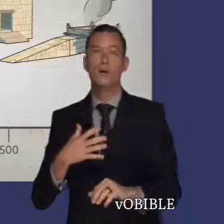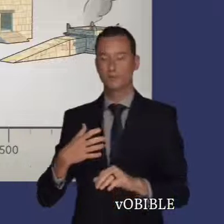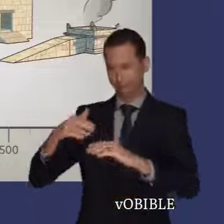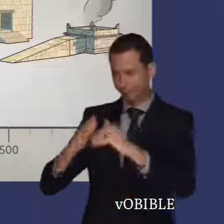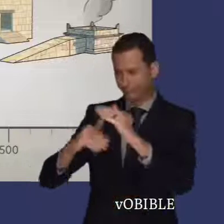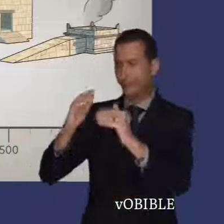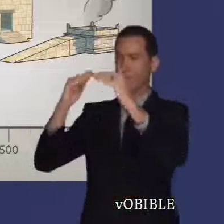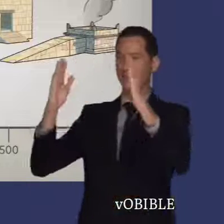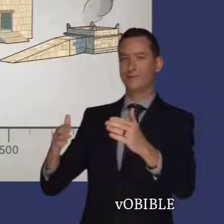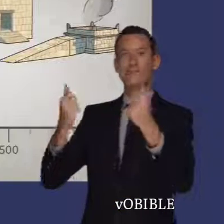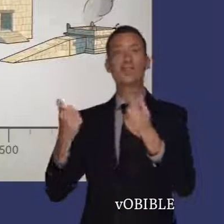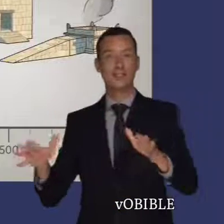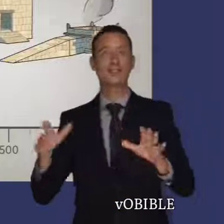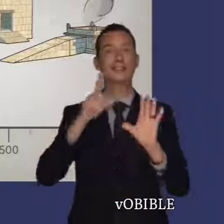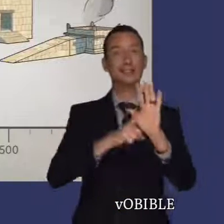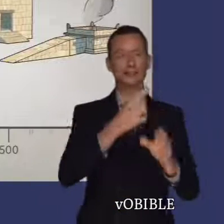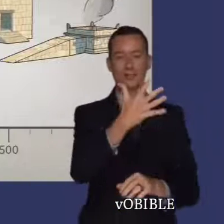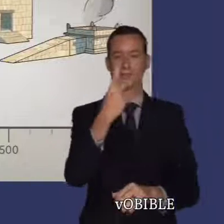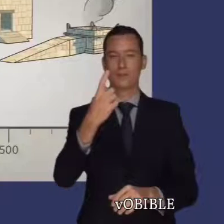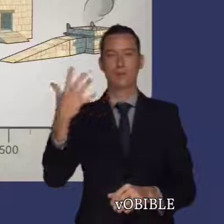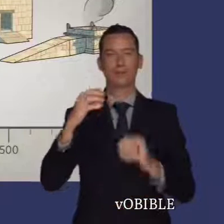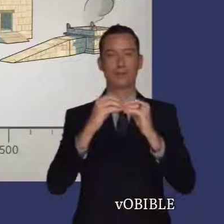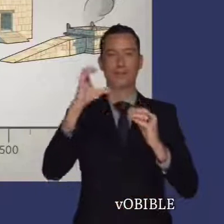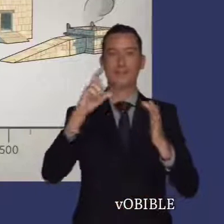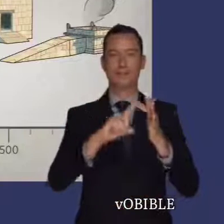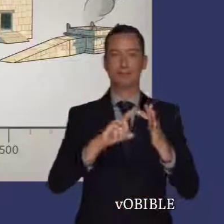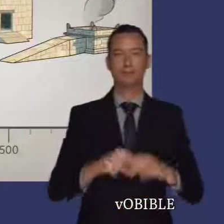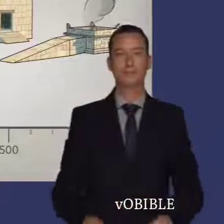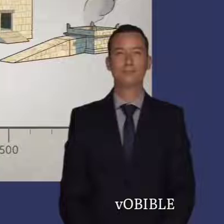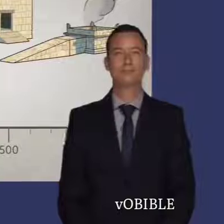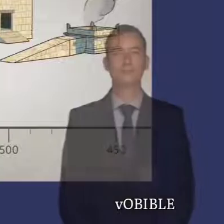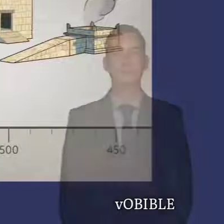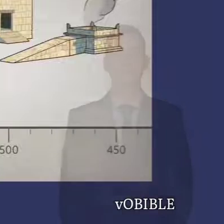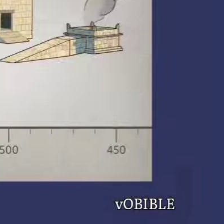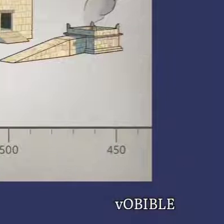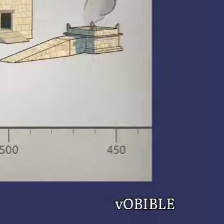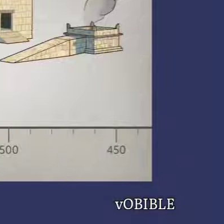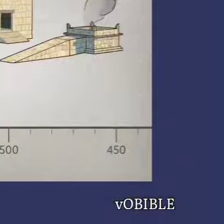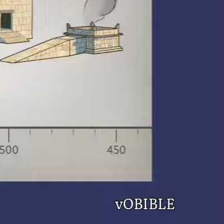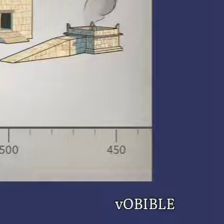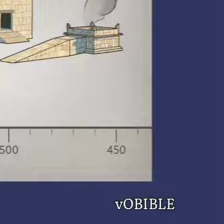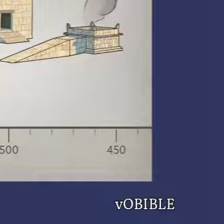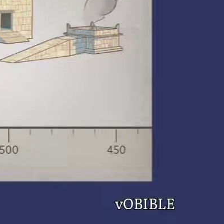time, the house of Jehovah was completed by 515 BCE.